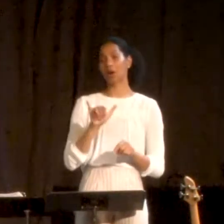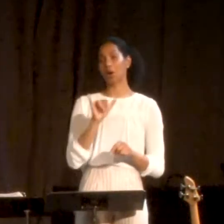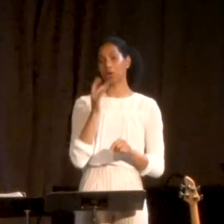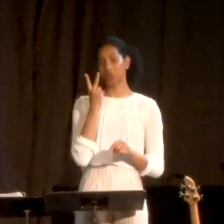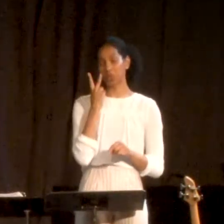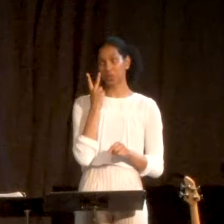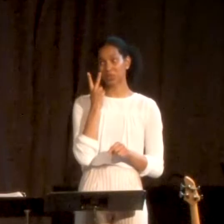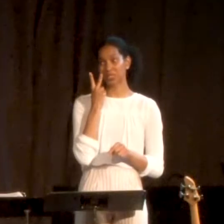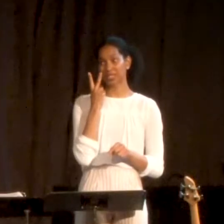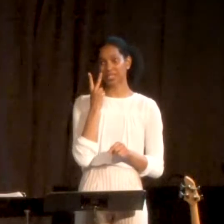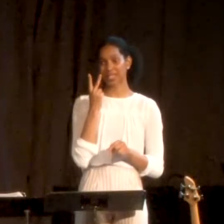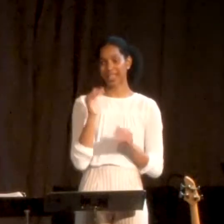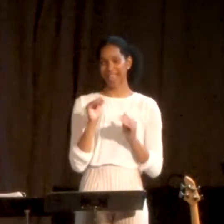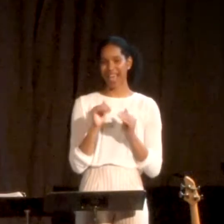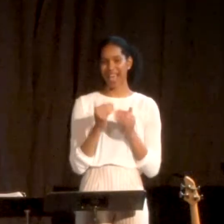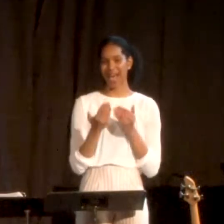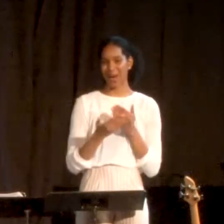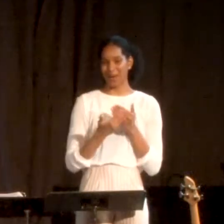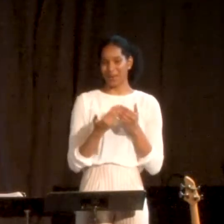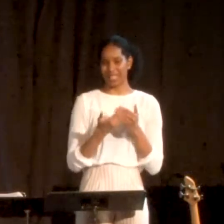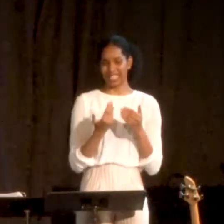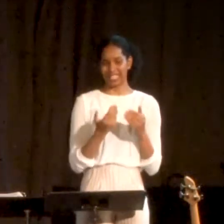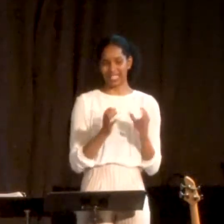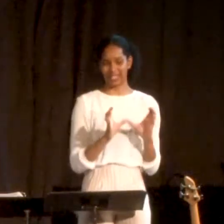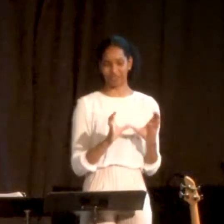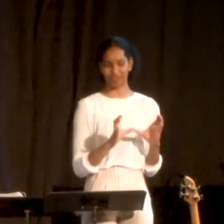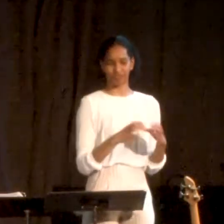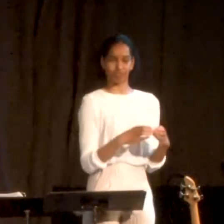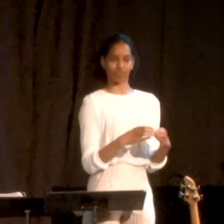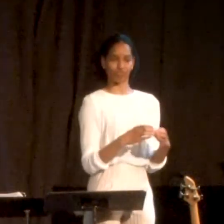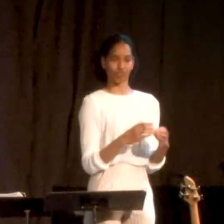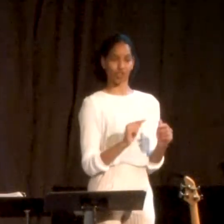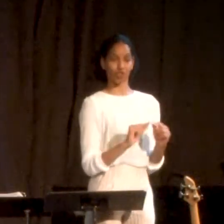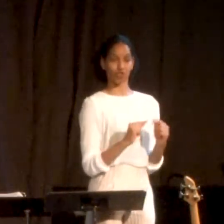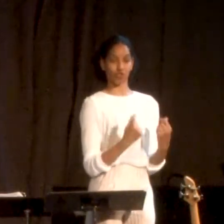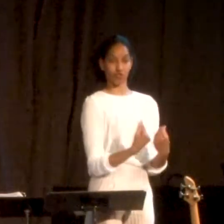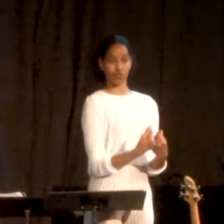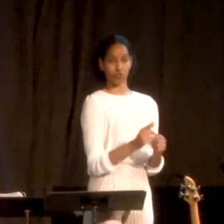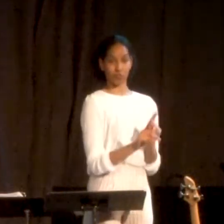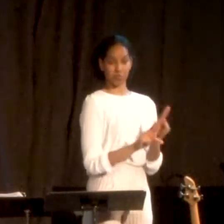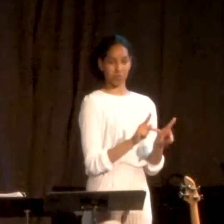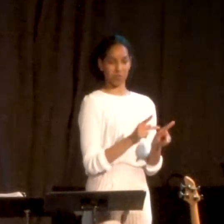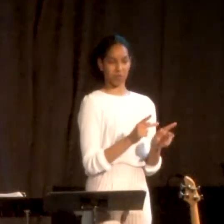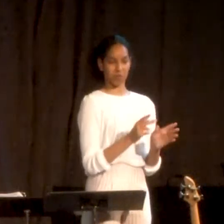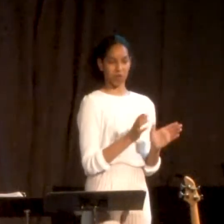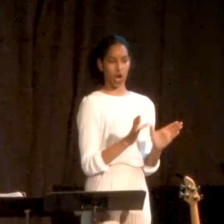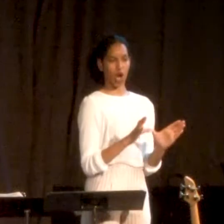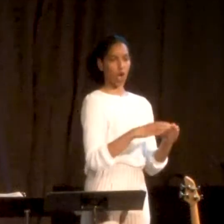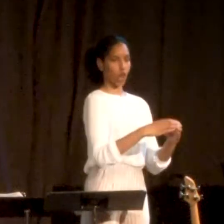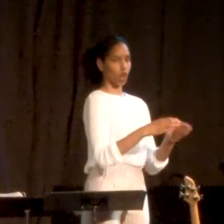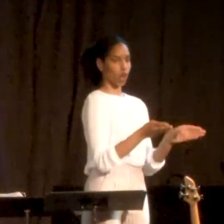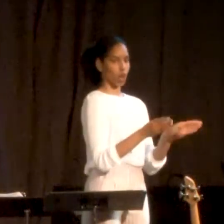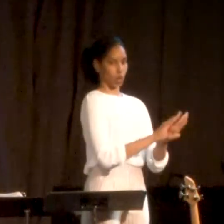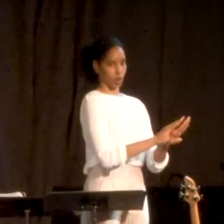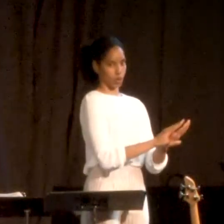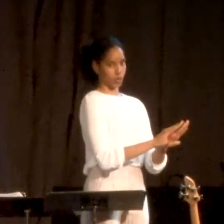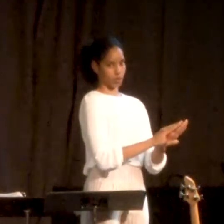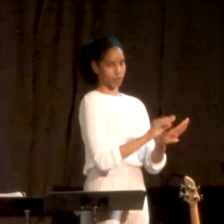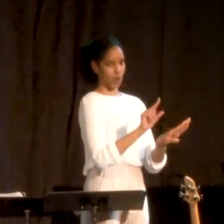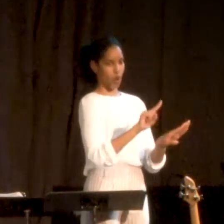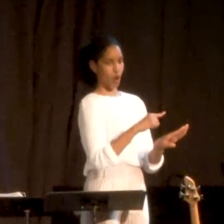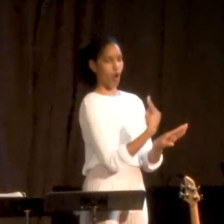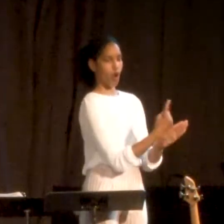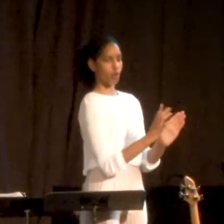how easily such cliques can become closed. Not on purpose, simply out of